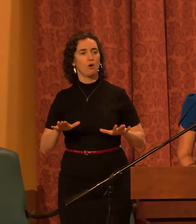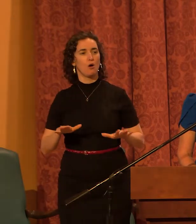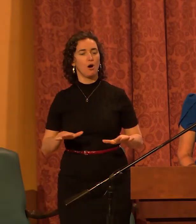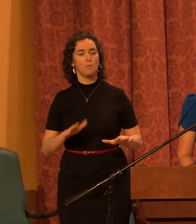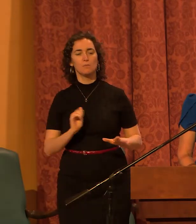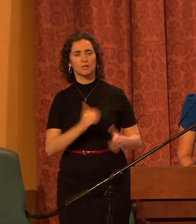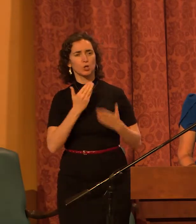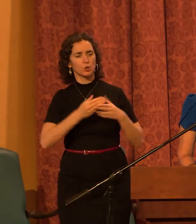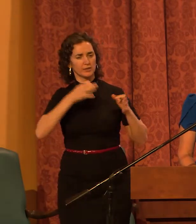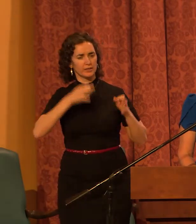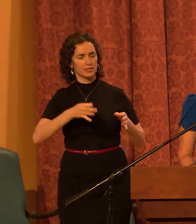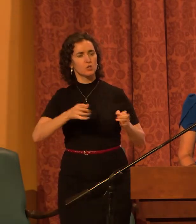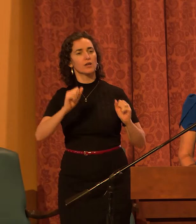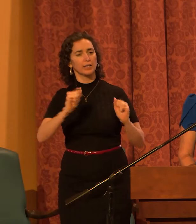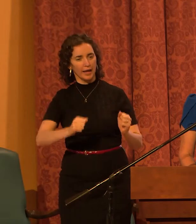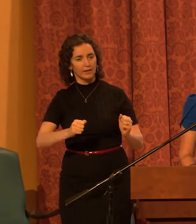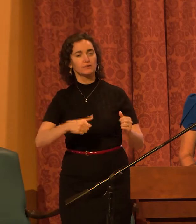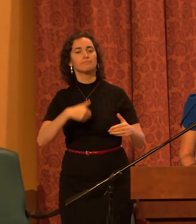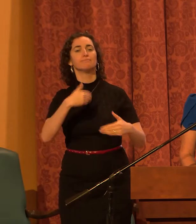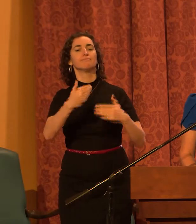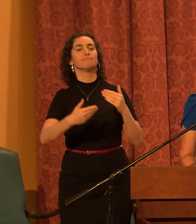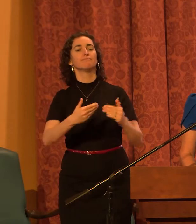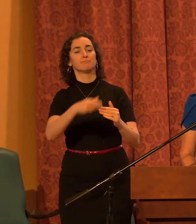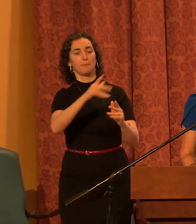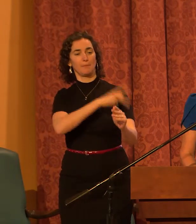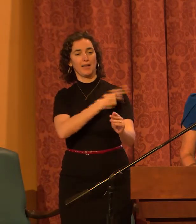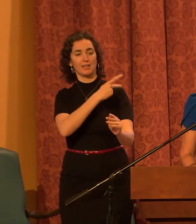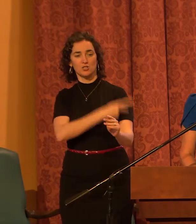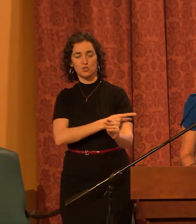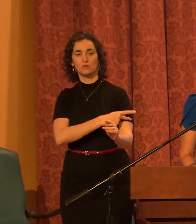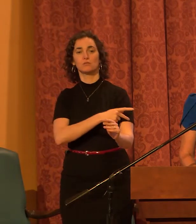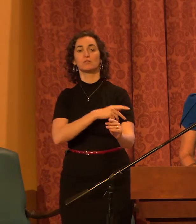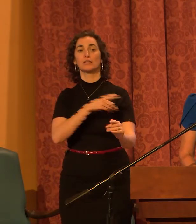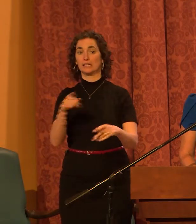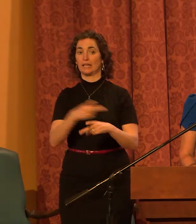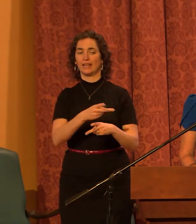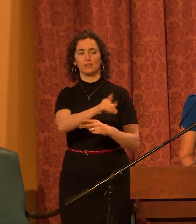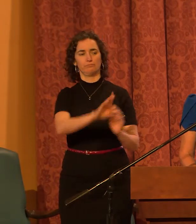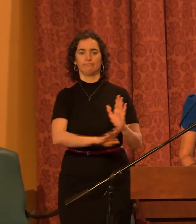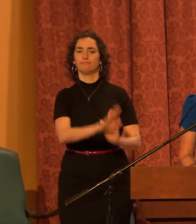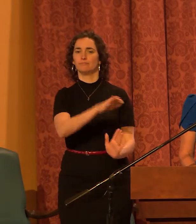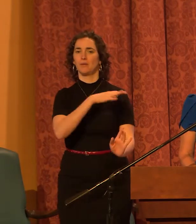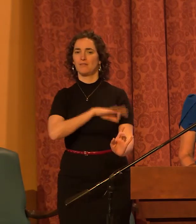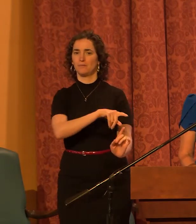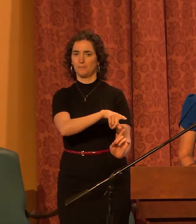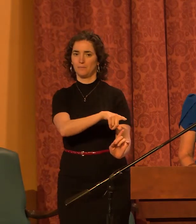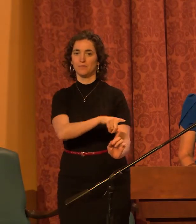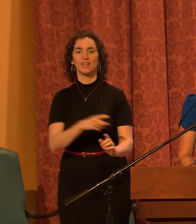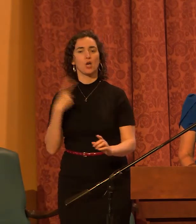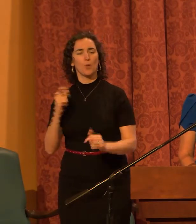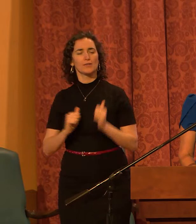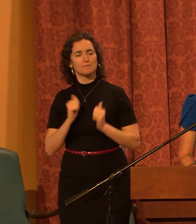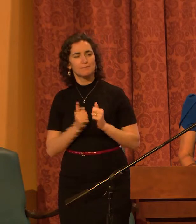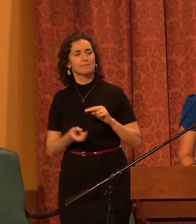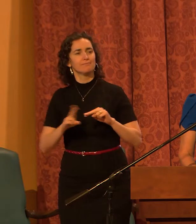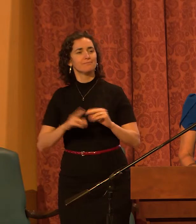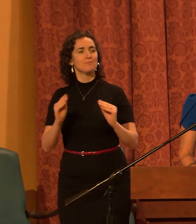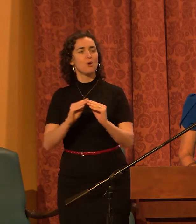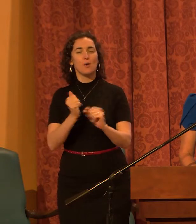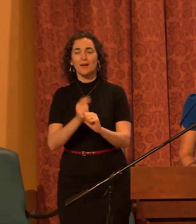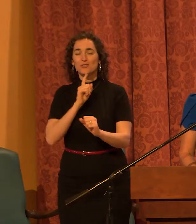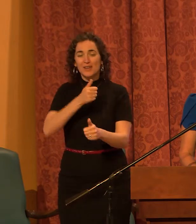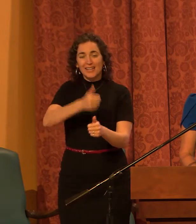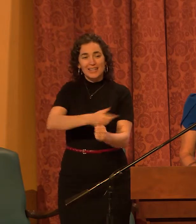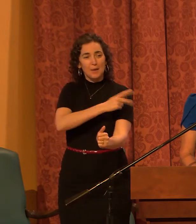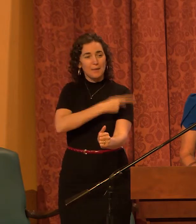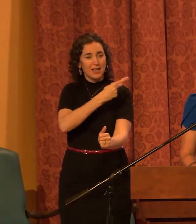make sound decisions that ultimately benefit the patients in his care. He consistently goes the extra mile to ensure each